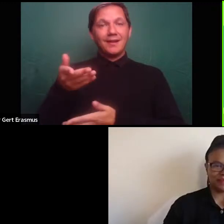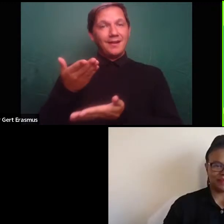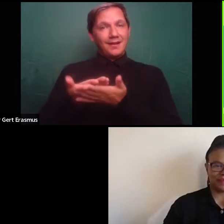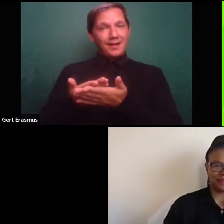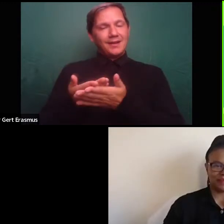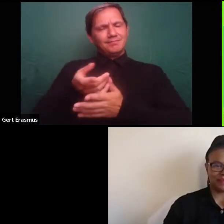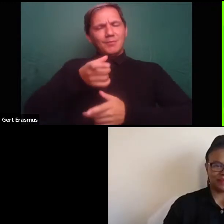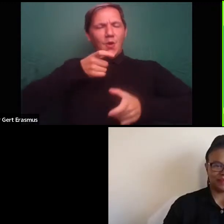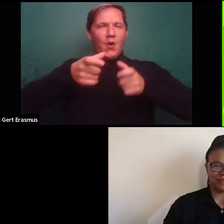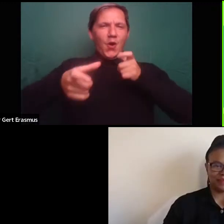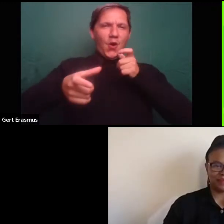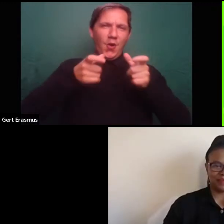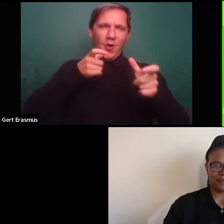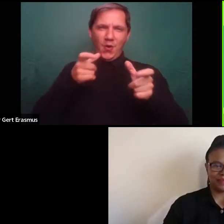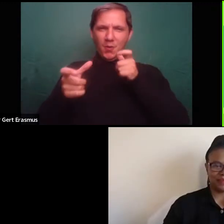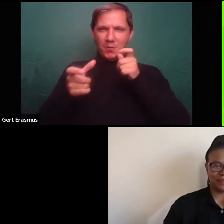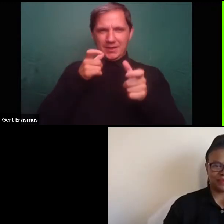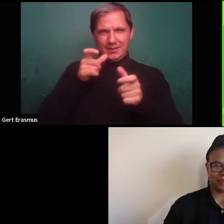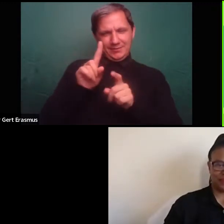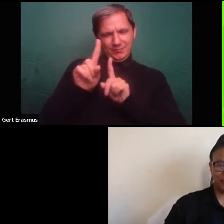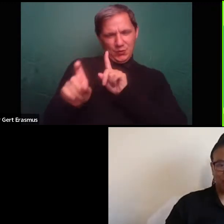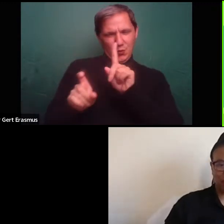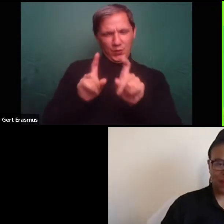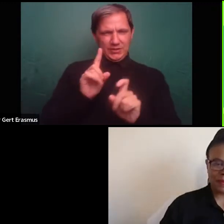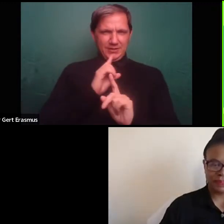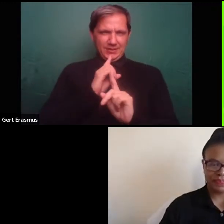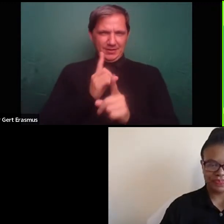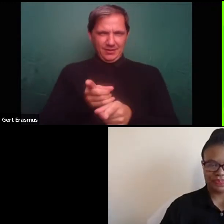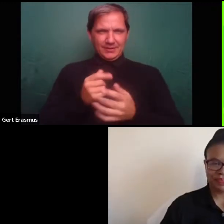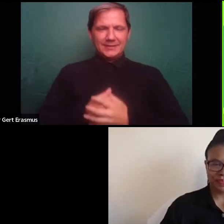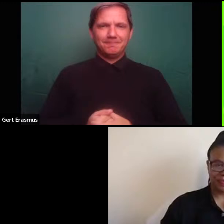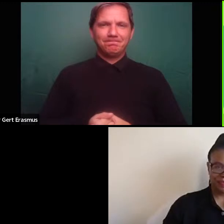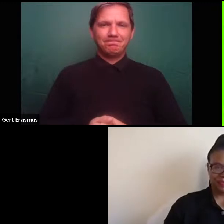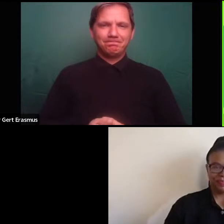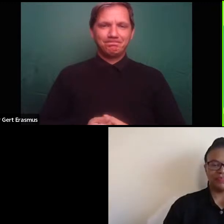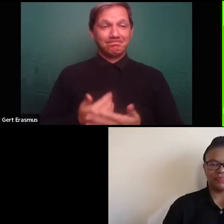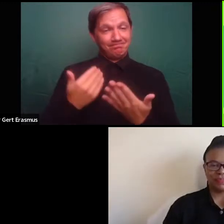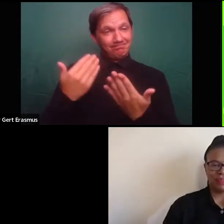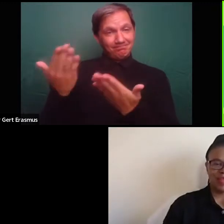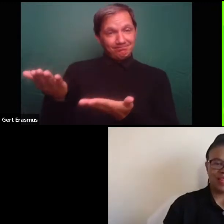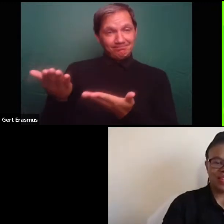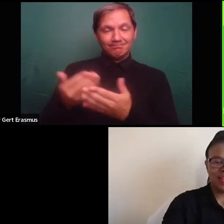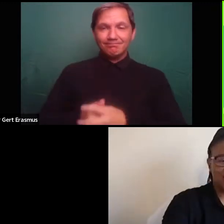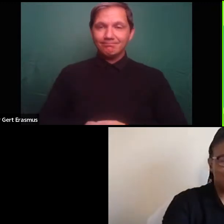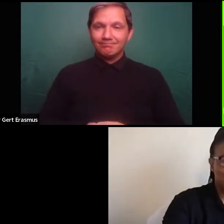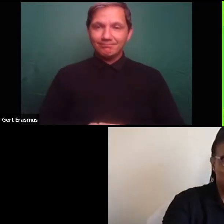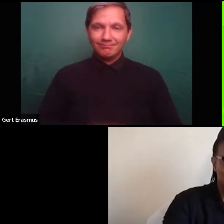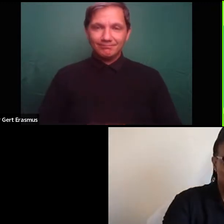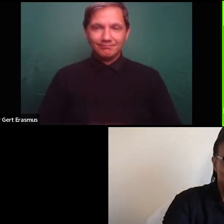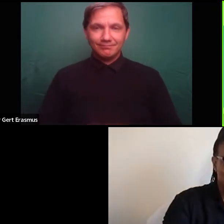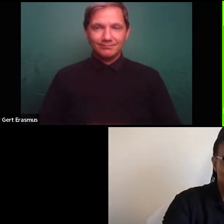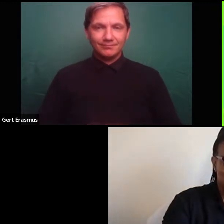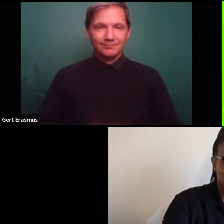some comments at this on this topic. Asunder.